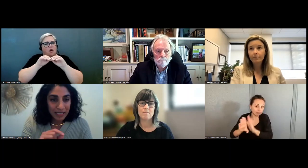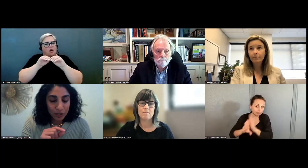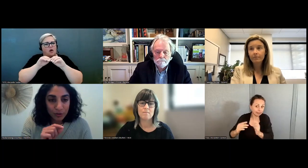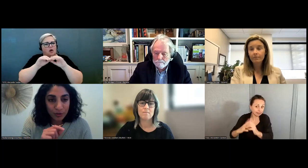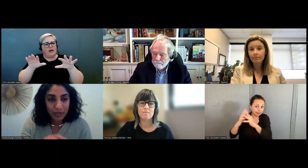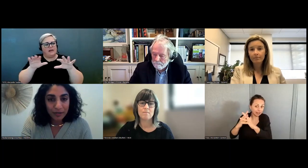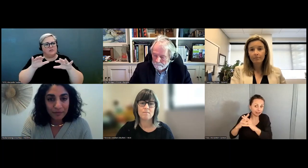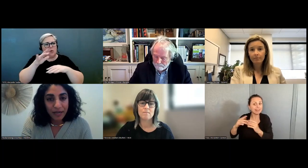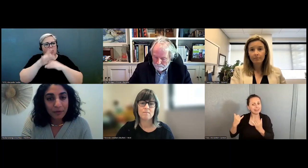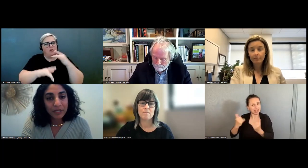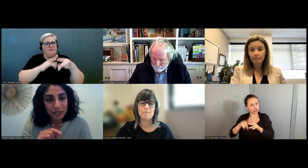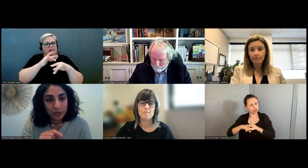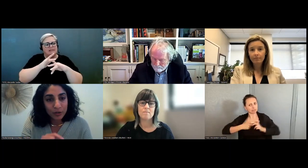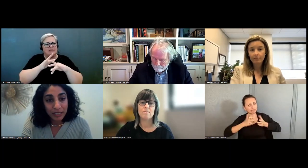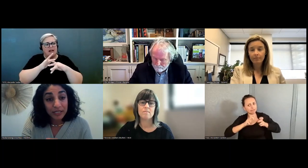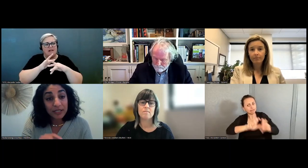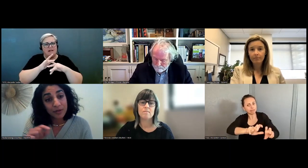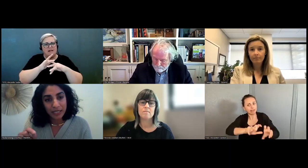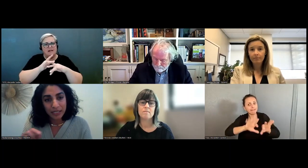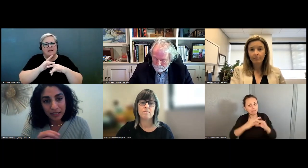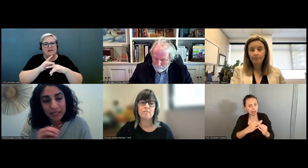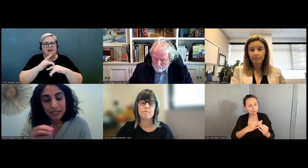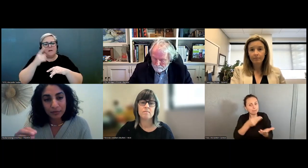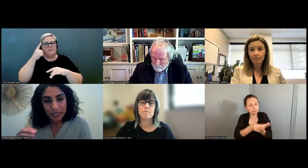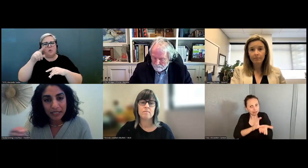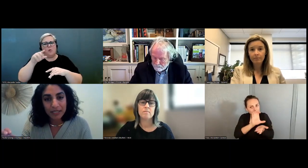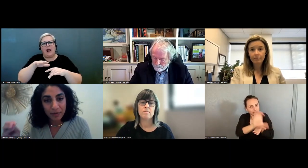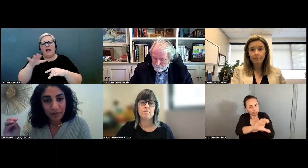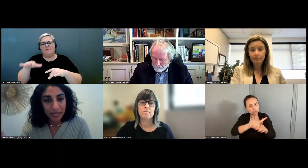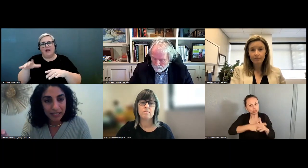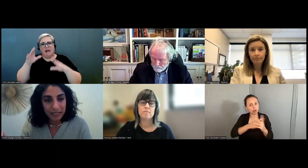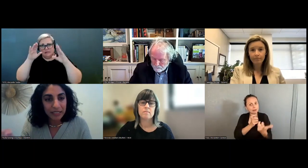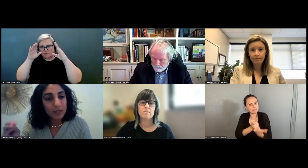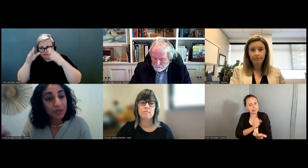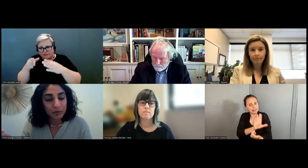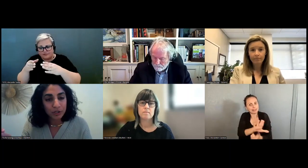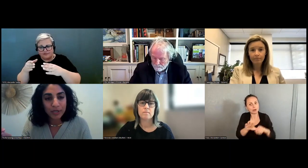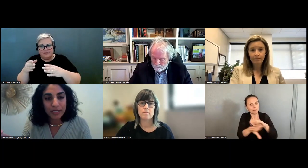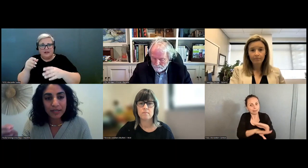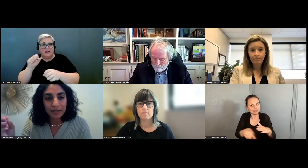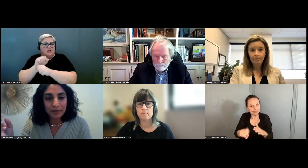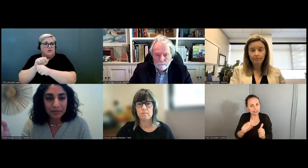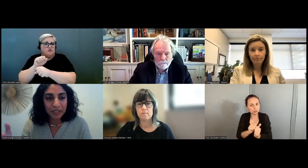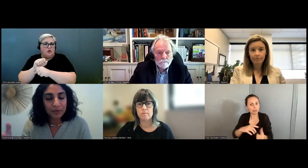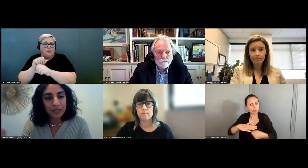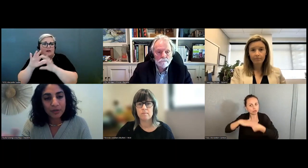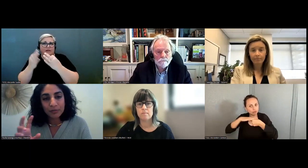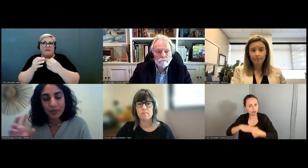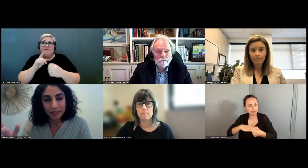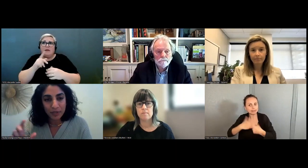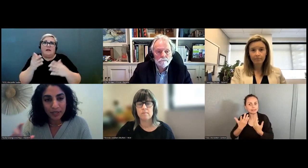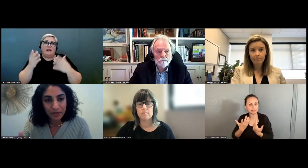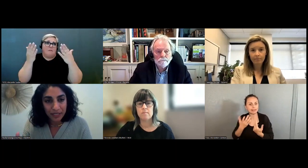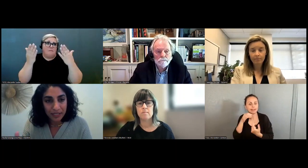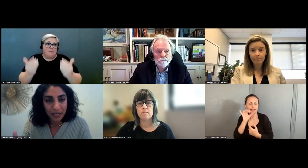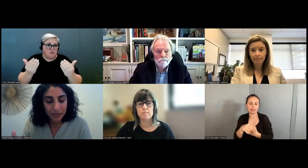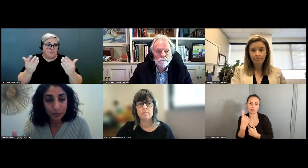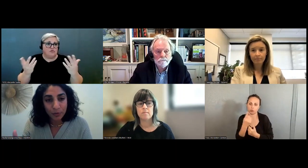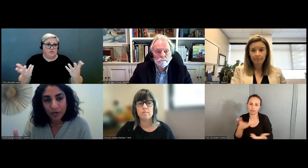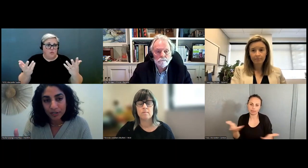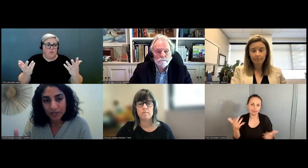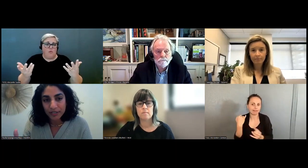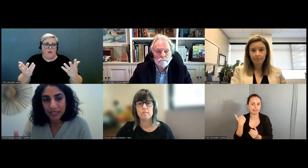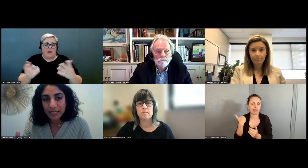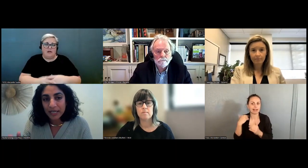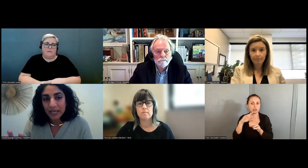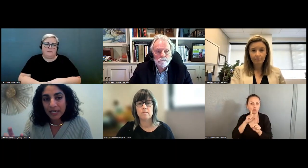money into families who need it, so they can at least start meeting some of the basic needs without stress. So that's one of the things the last